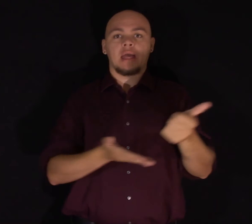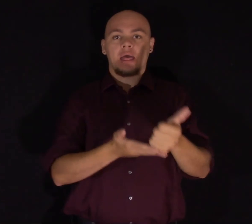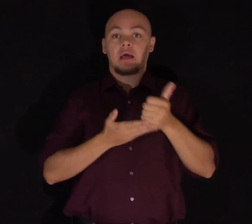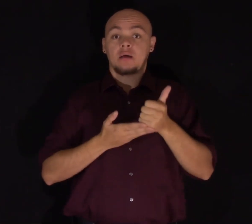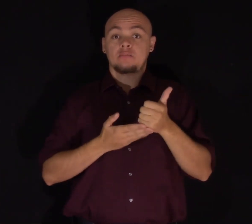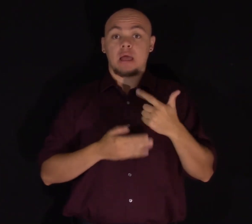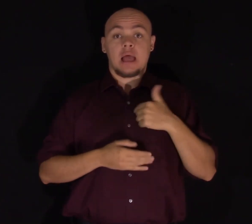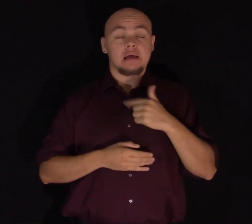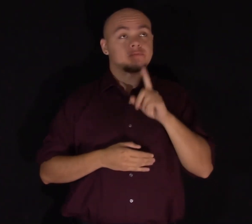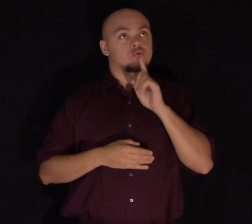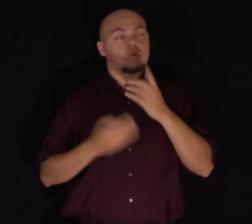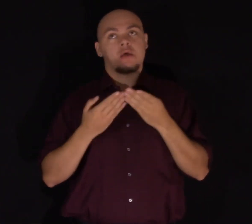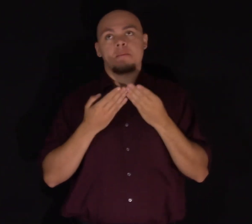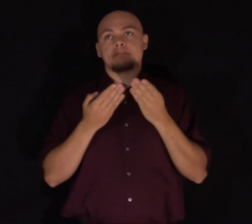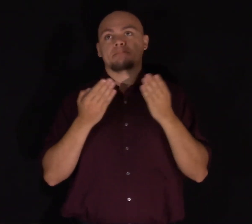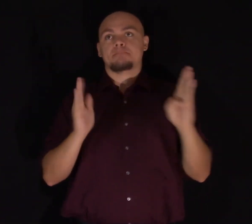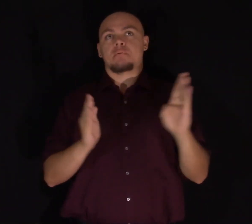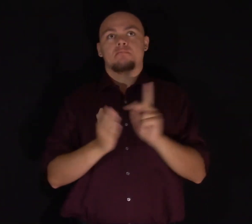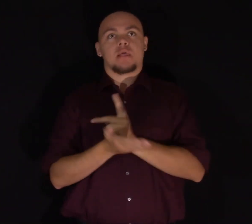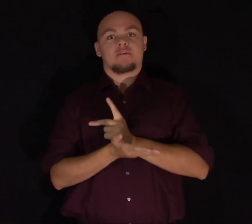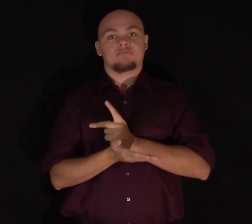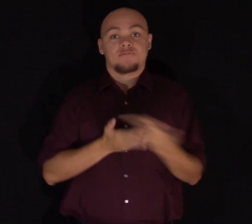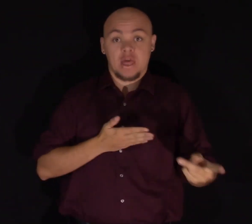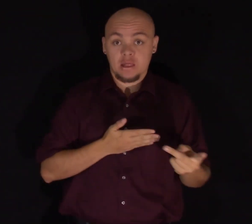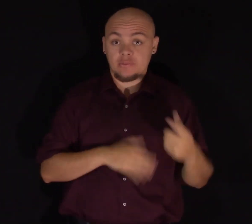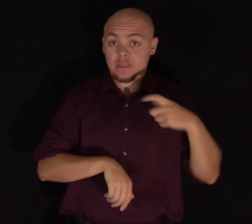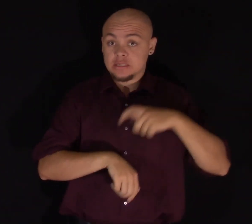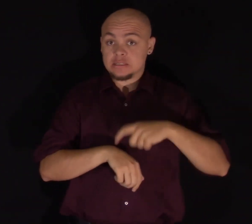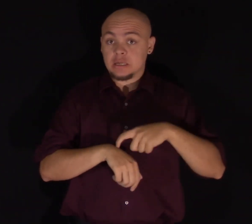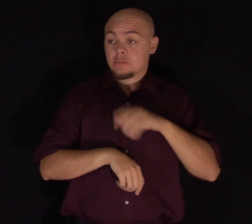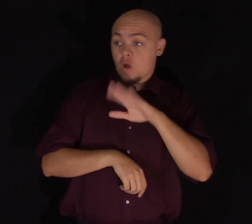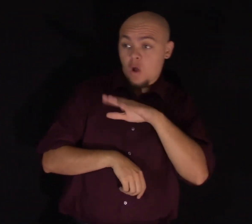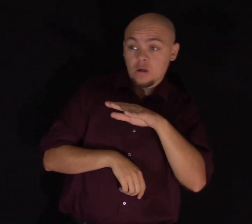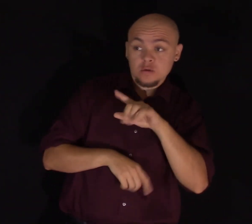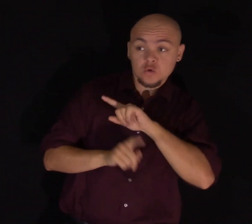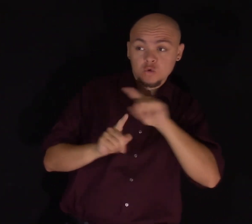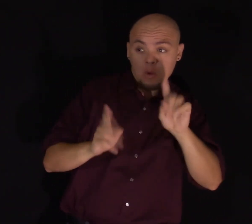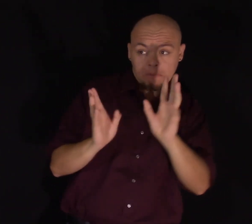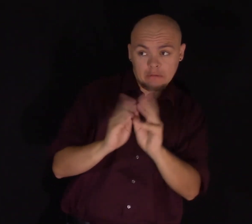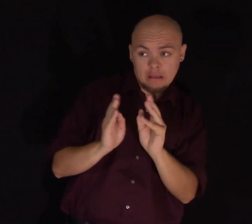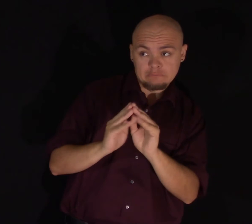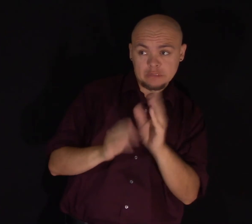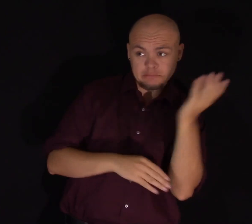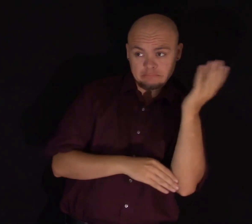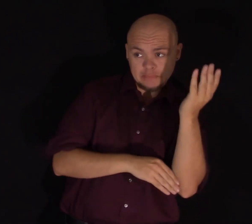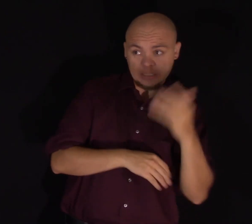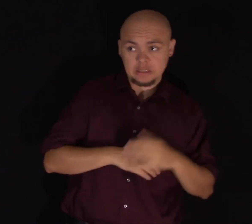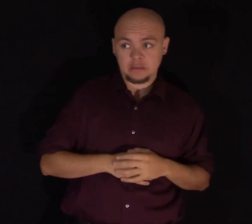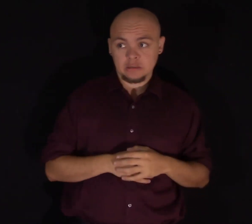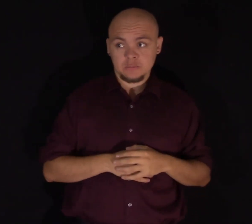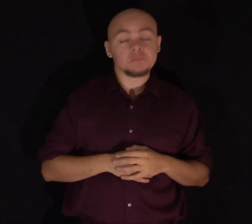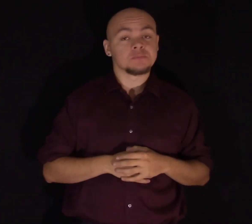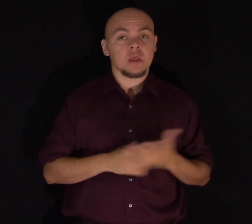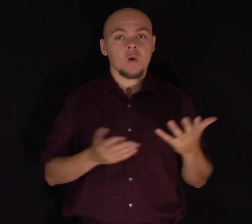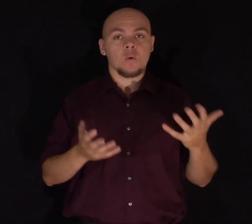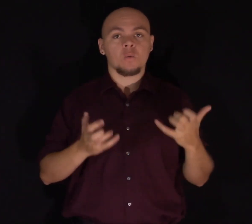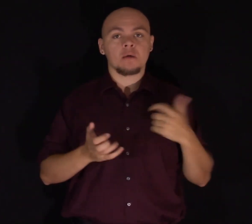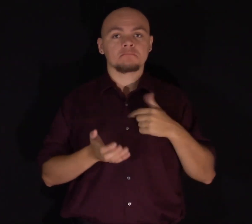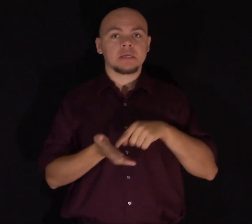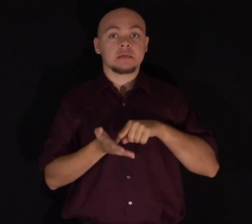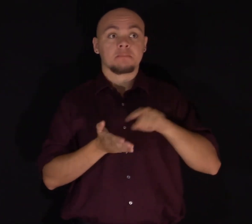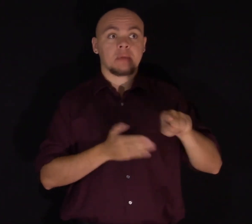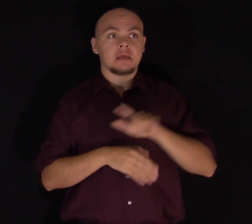public tumbles and falls. Like a time when I was asked to speak at a conference, and they wanted me to pay my way